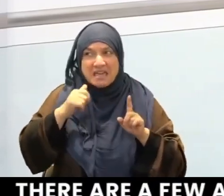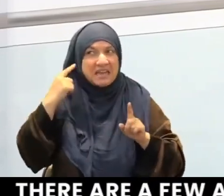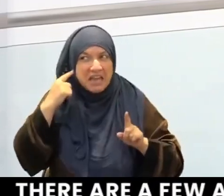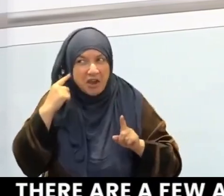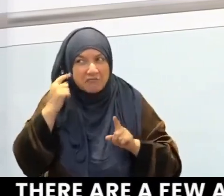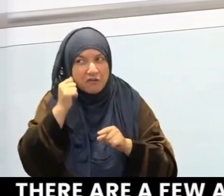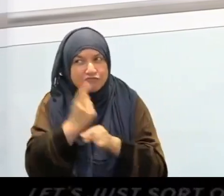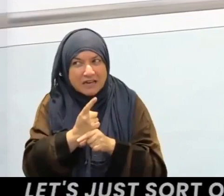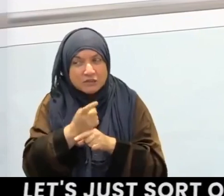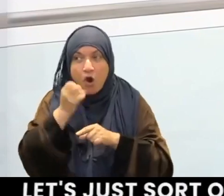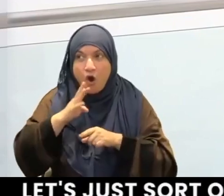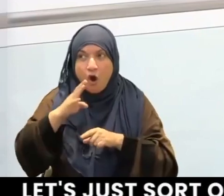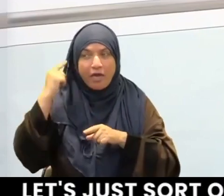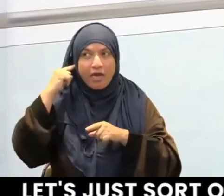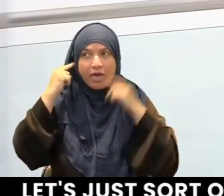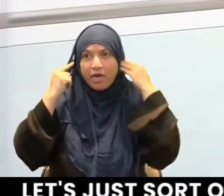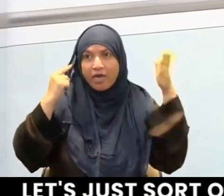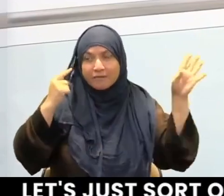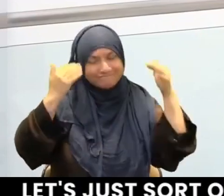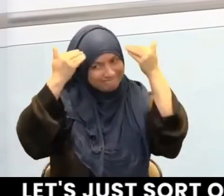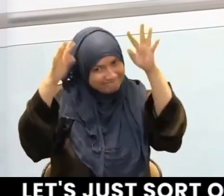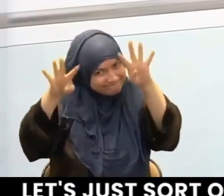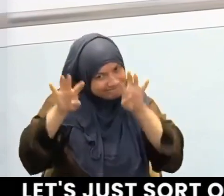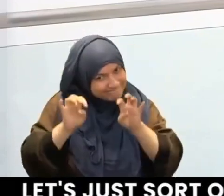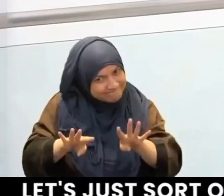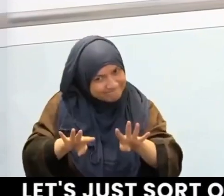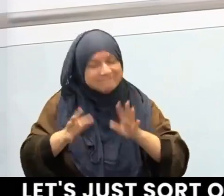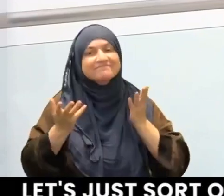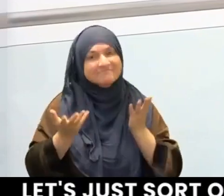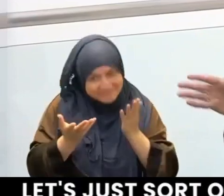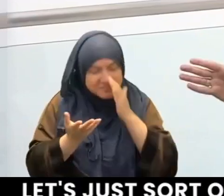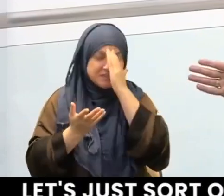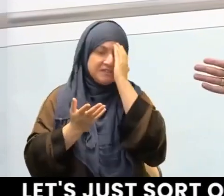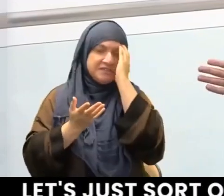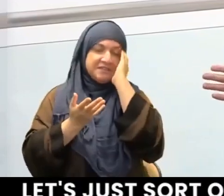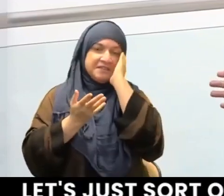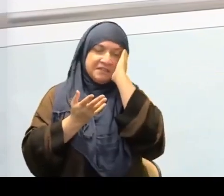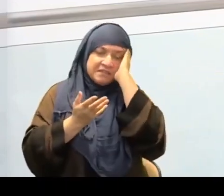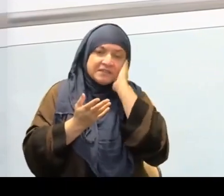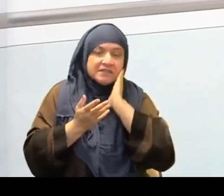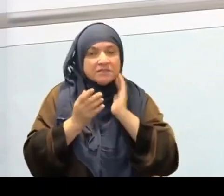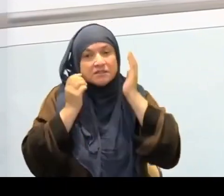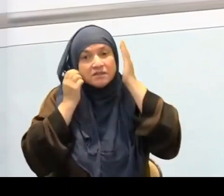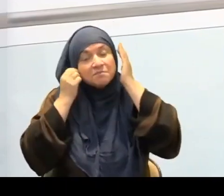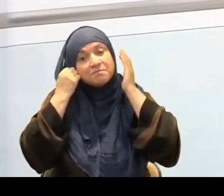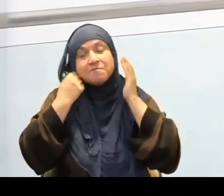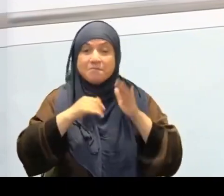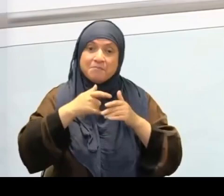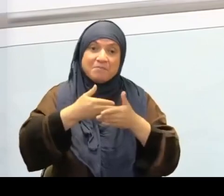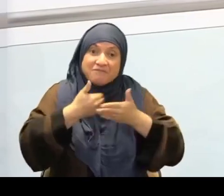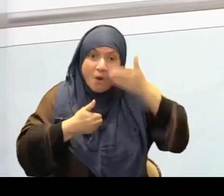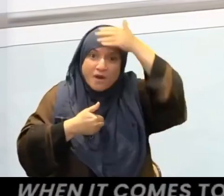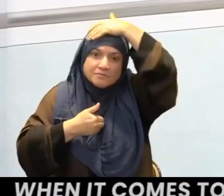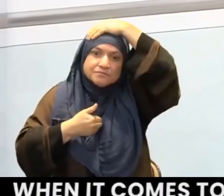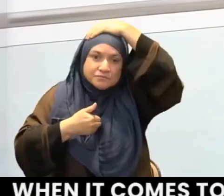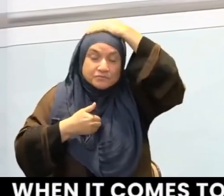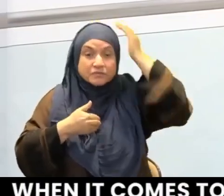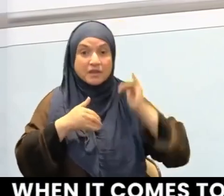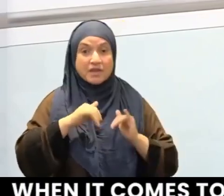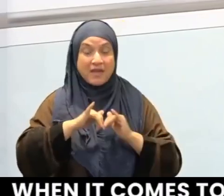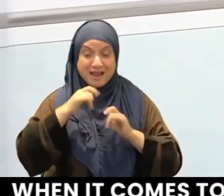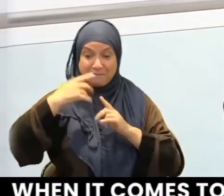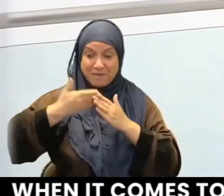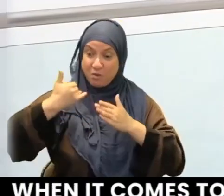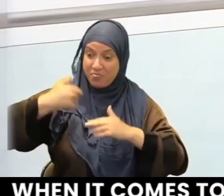guarantee Jannah. Let's just sort out these two concepts, as-sidq and al-haya. We talked about truthfulness. When it comes